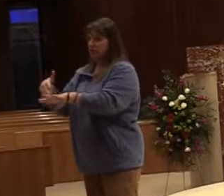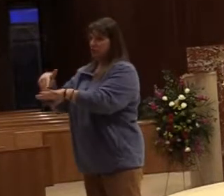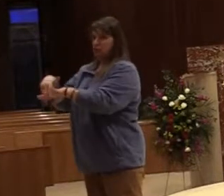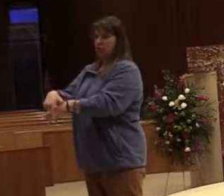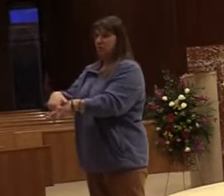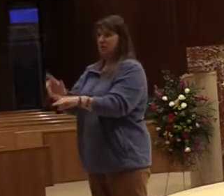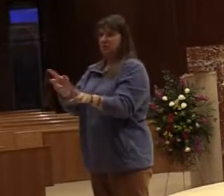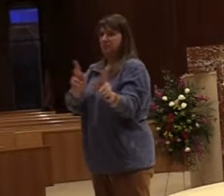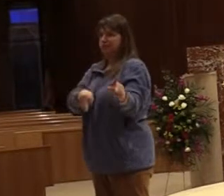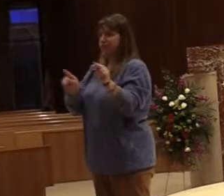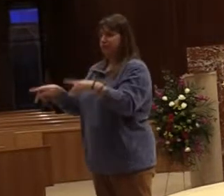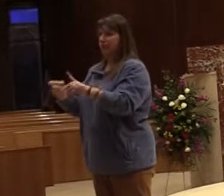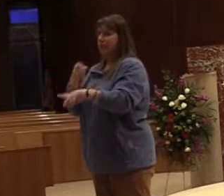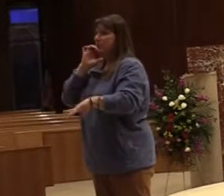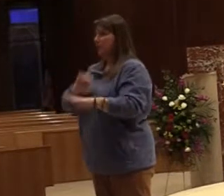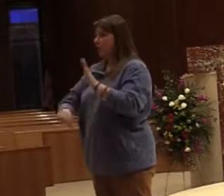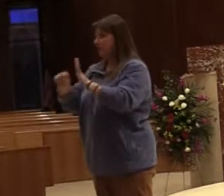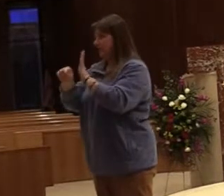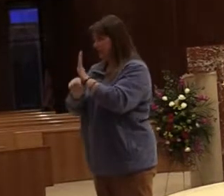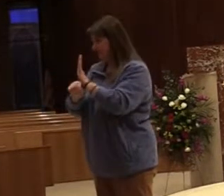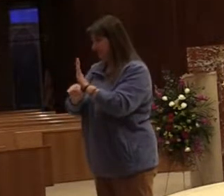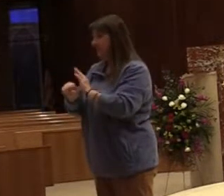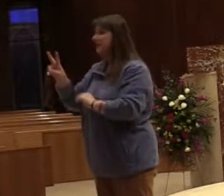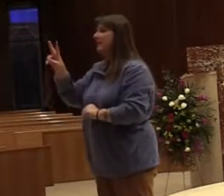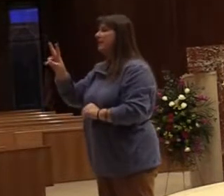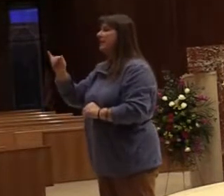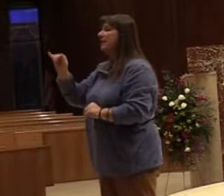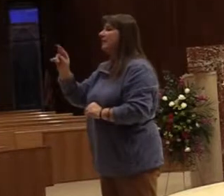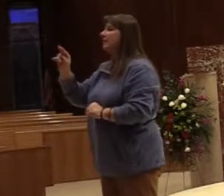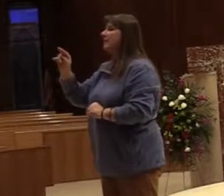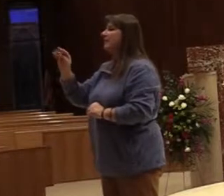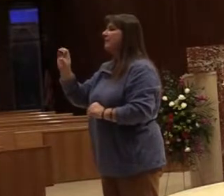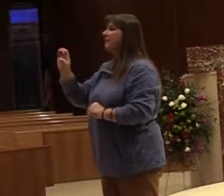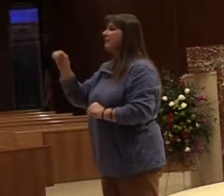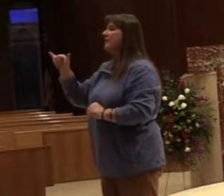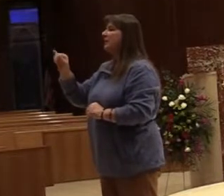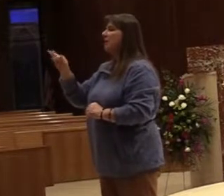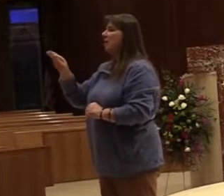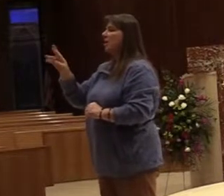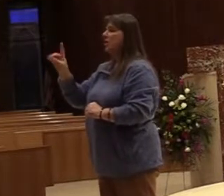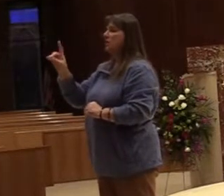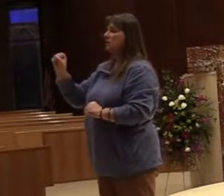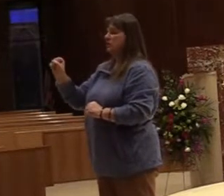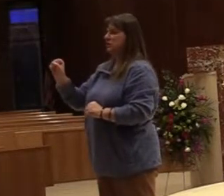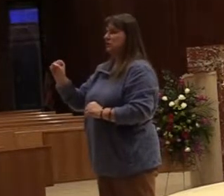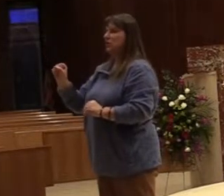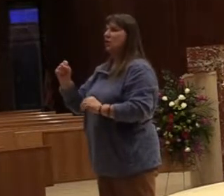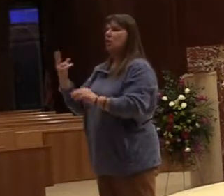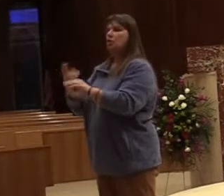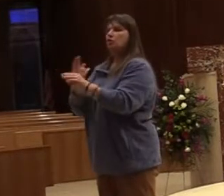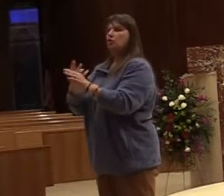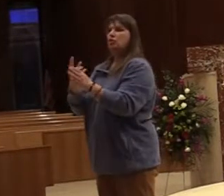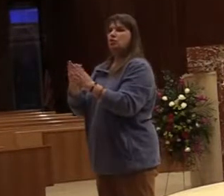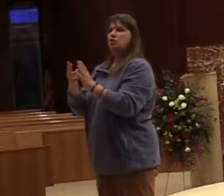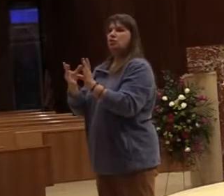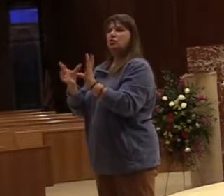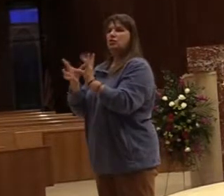Testament. Vineyards were something often used in the Old Testament to describe the work of God because it takes many